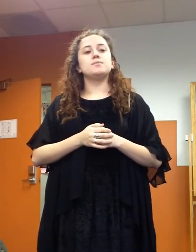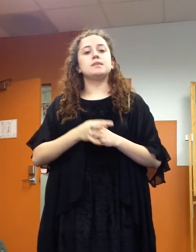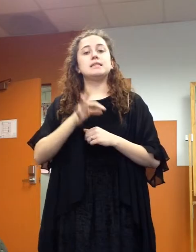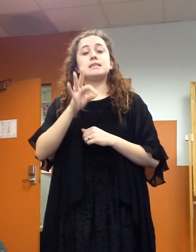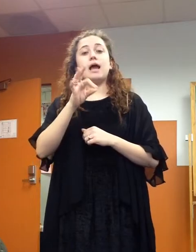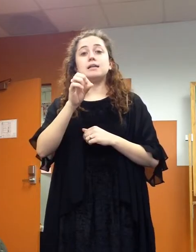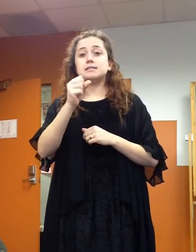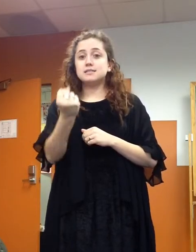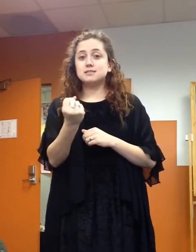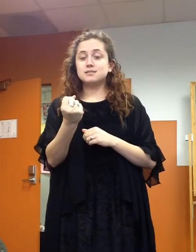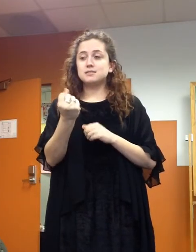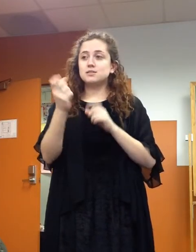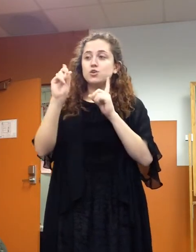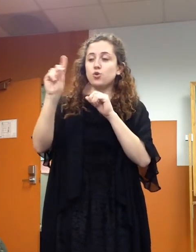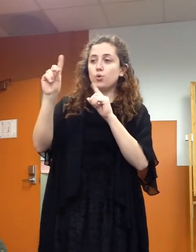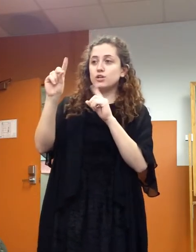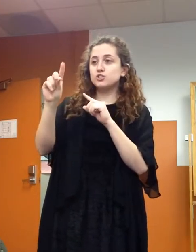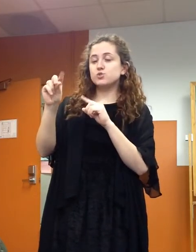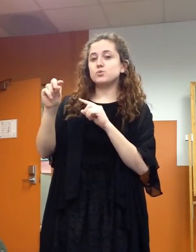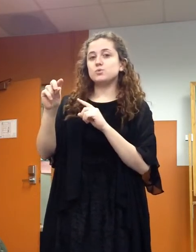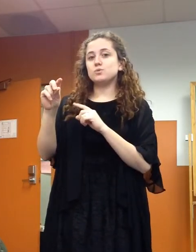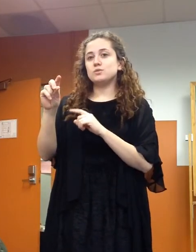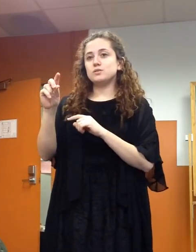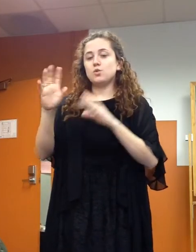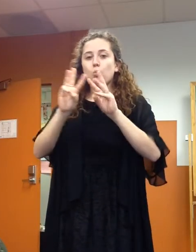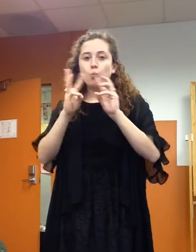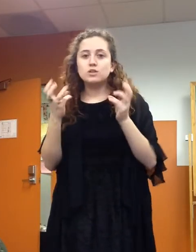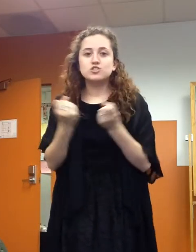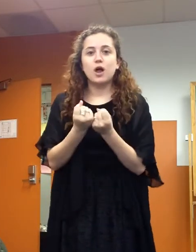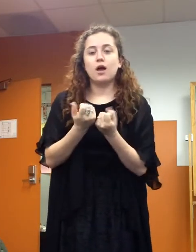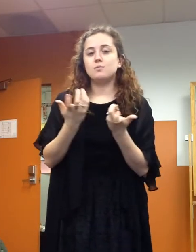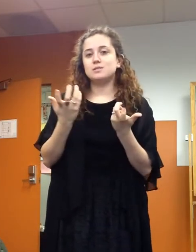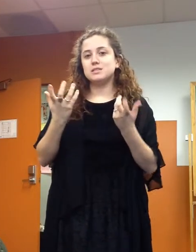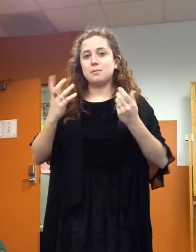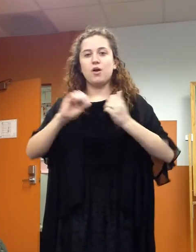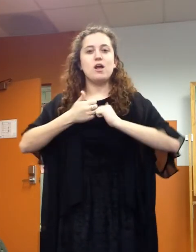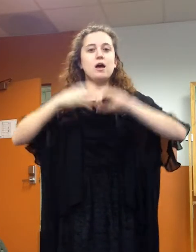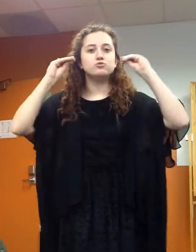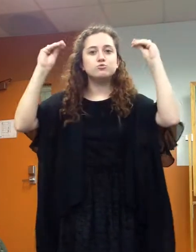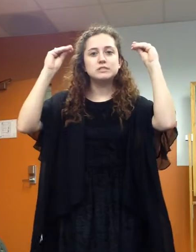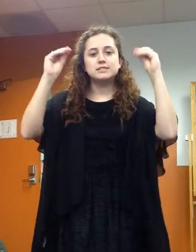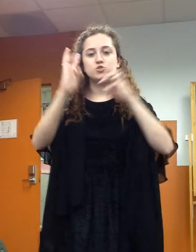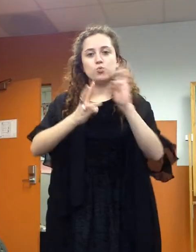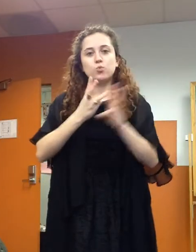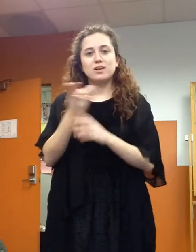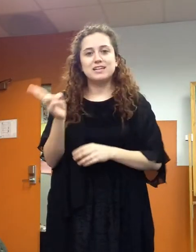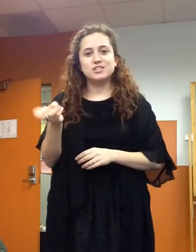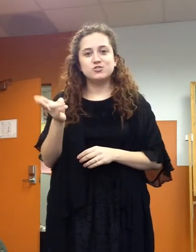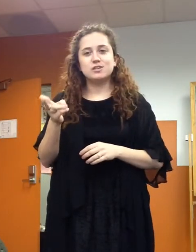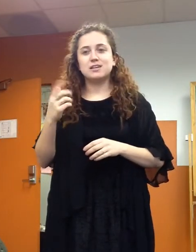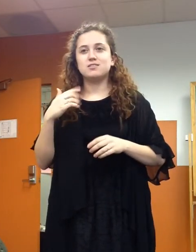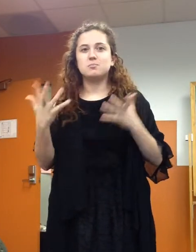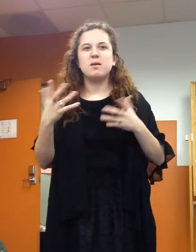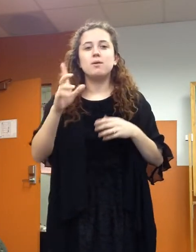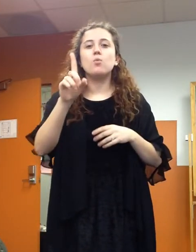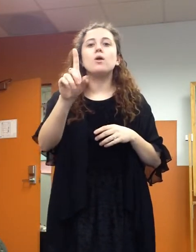seminars on how to teach world history, in which you might have 100 high school teachers, and if you took a show of hands, how